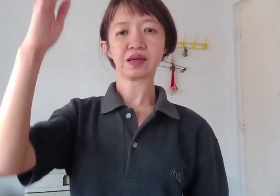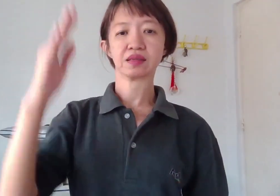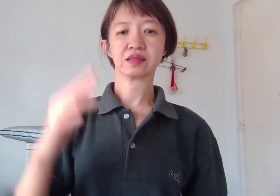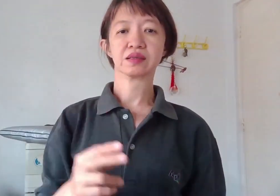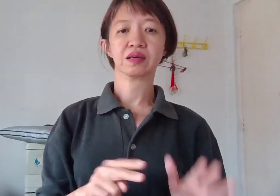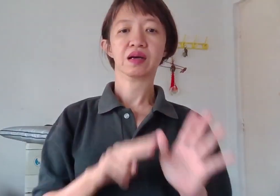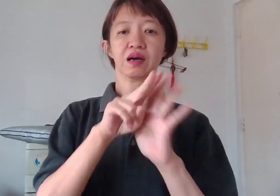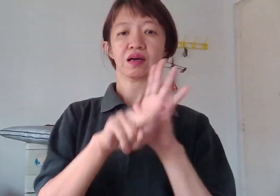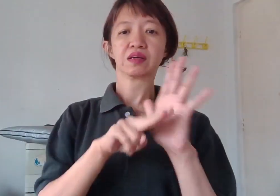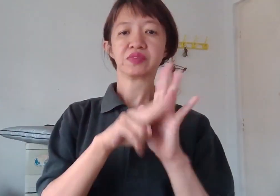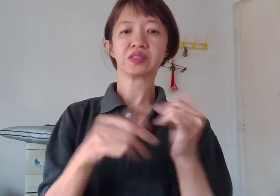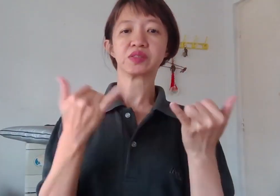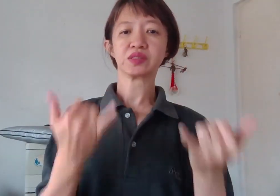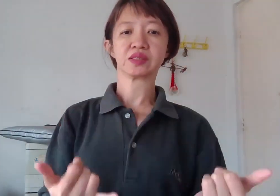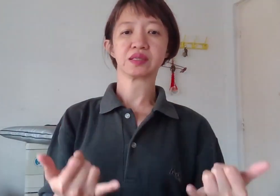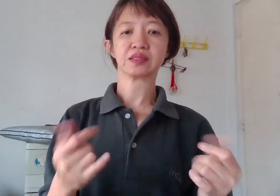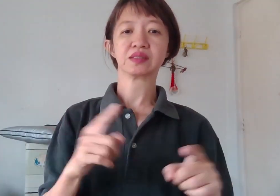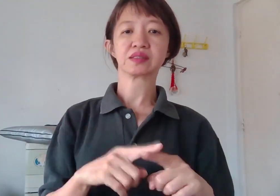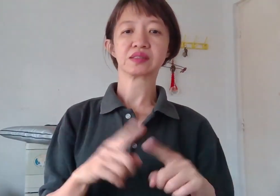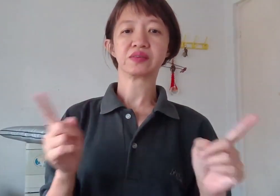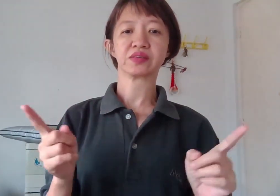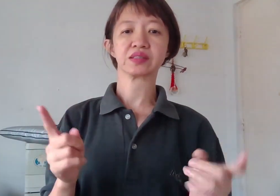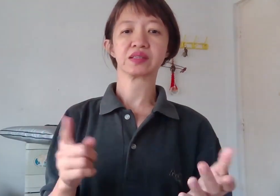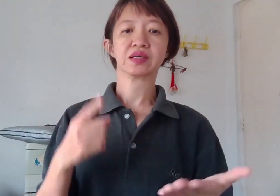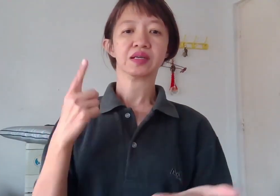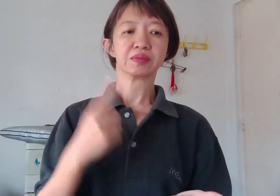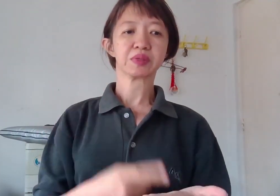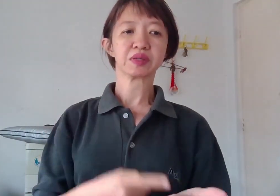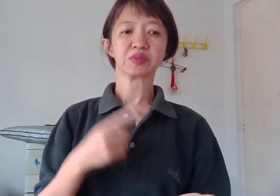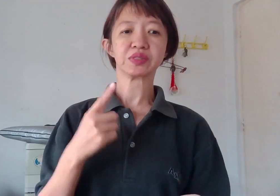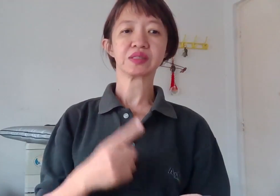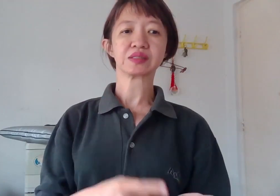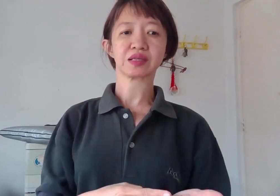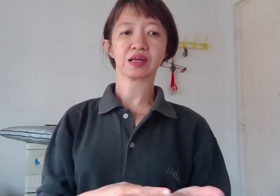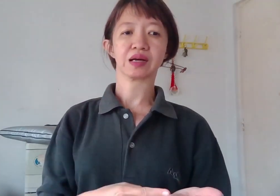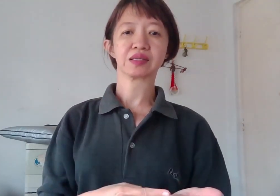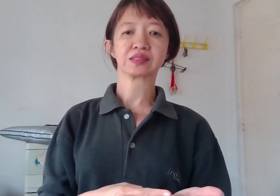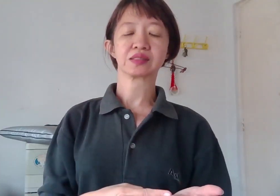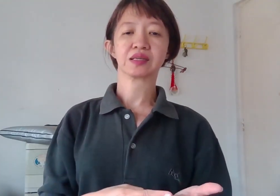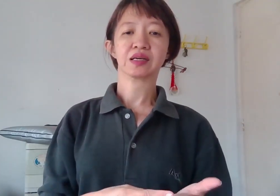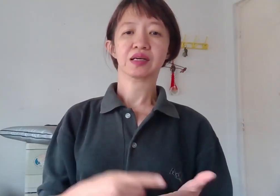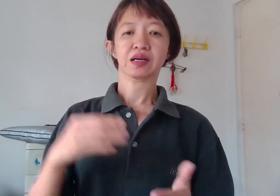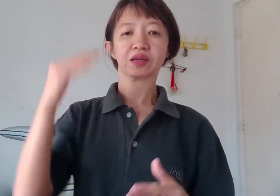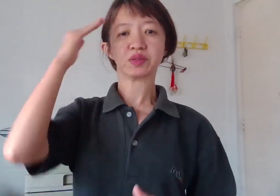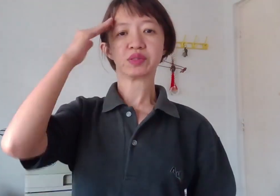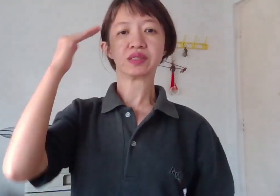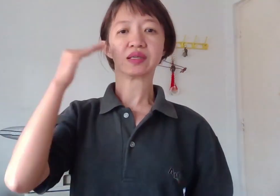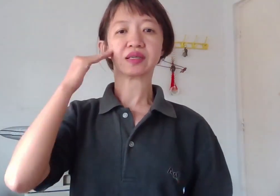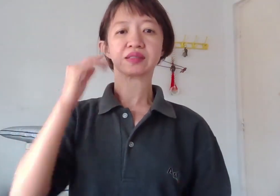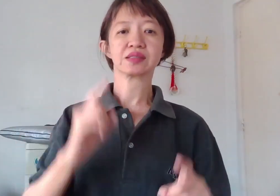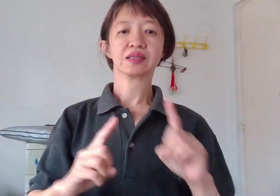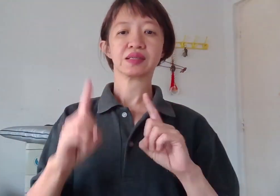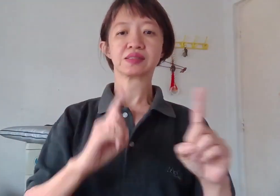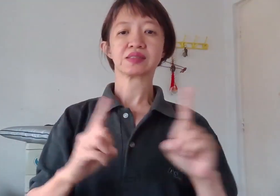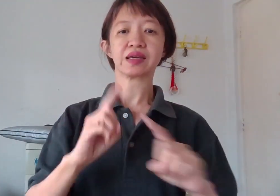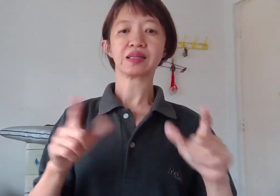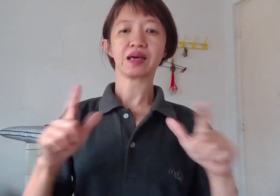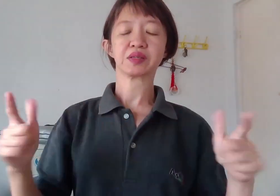Hi! Our video today is different because we'll discuss Korean Sign